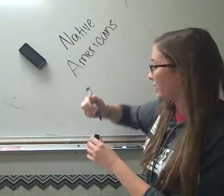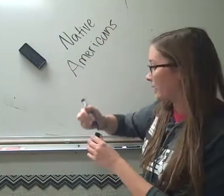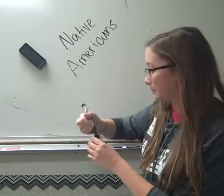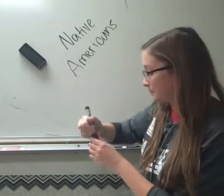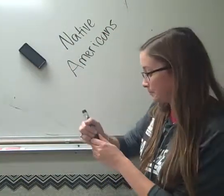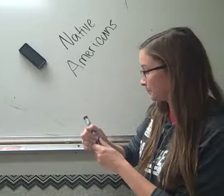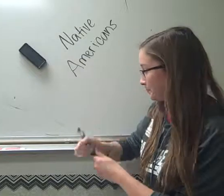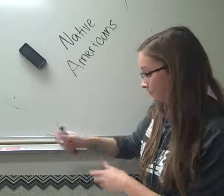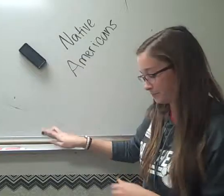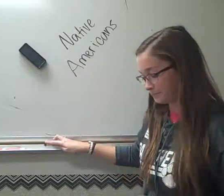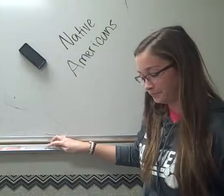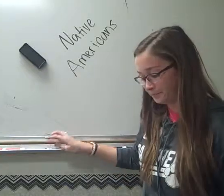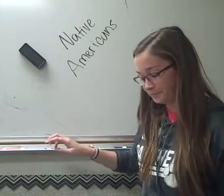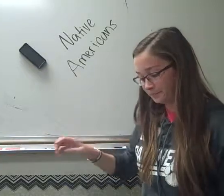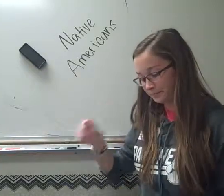Okay.